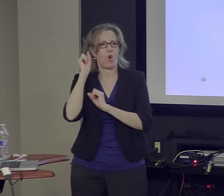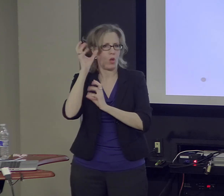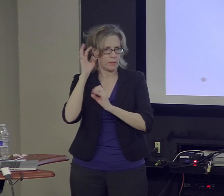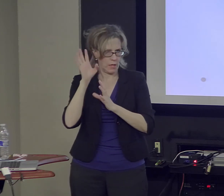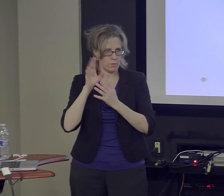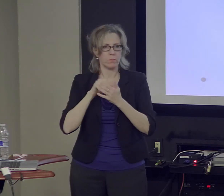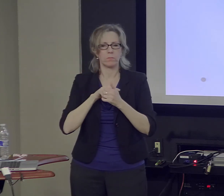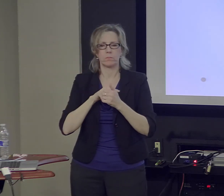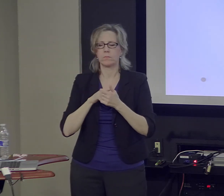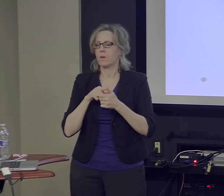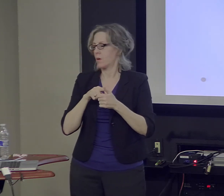Auslan,